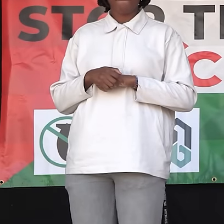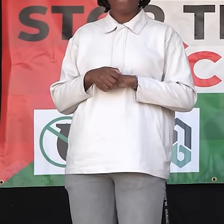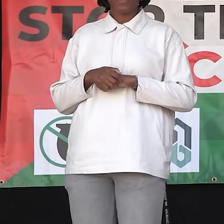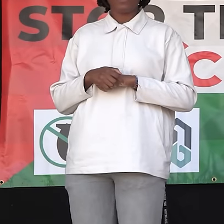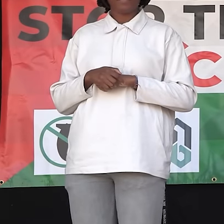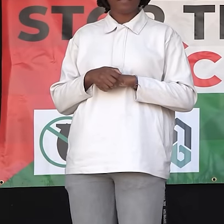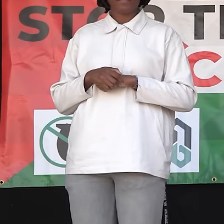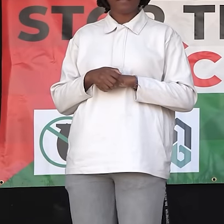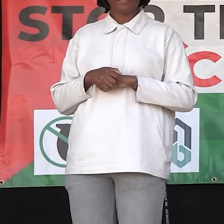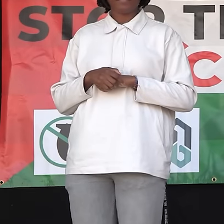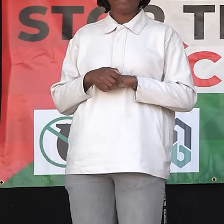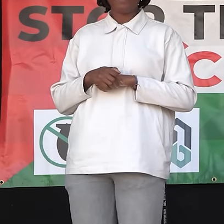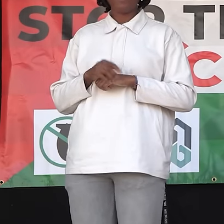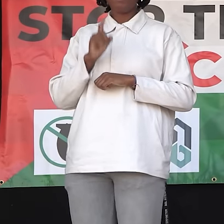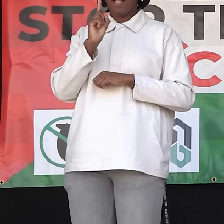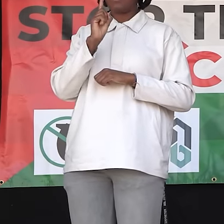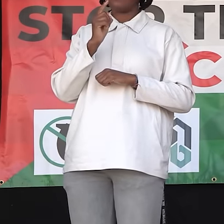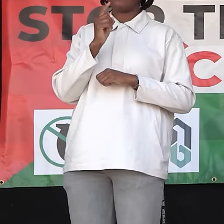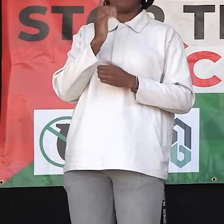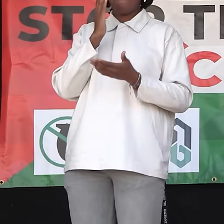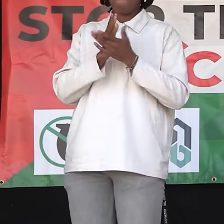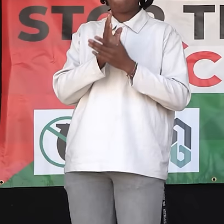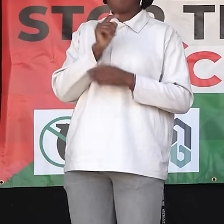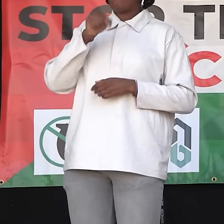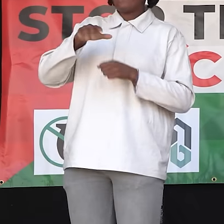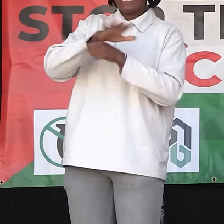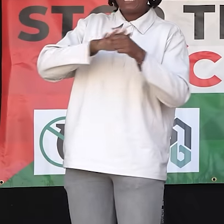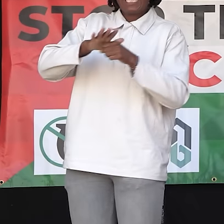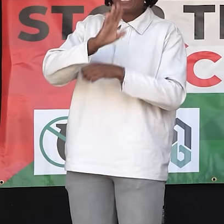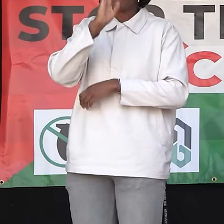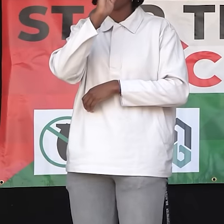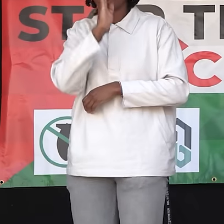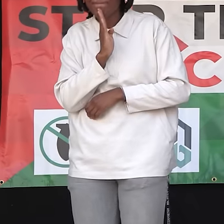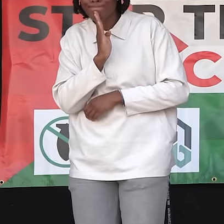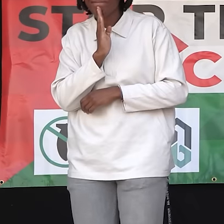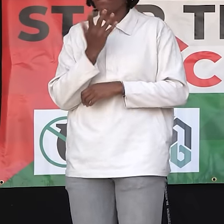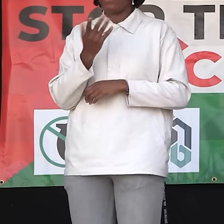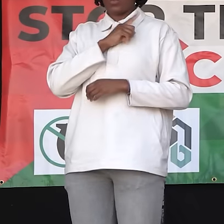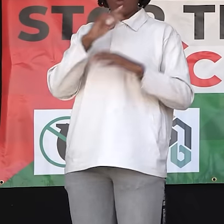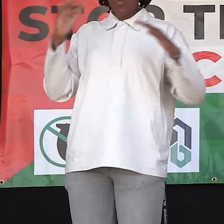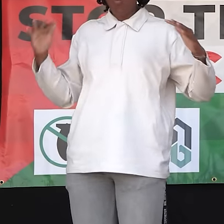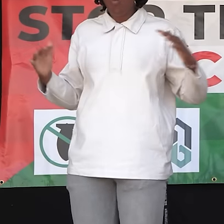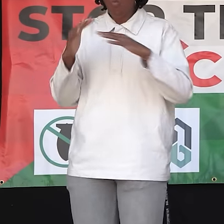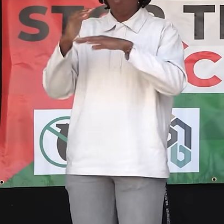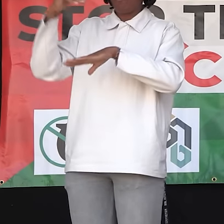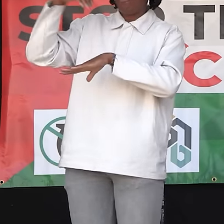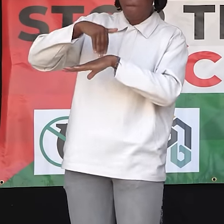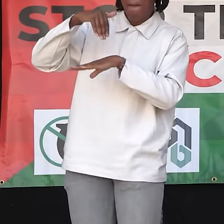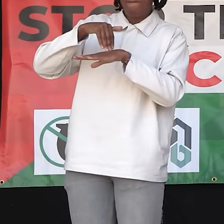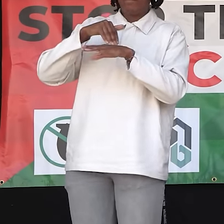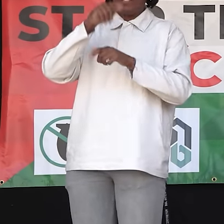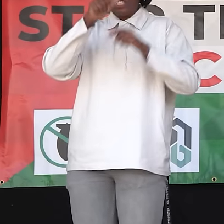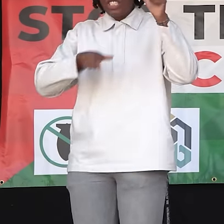be more tragic circumstances, war crimes and genocide